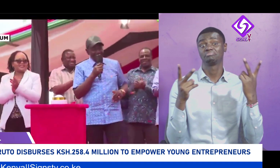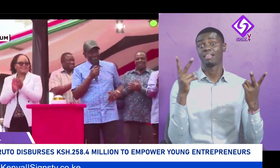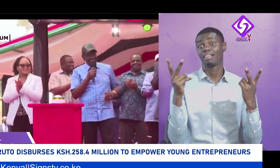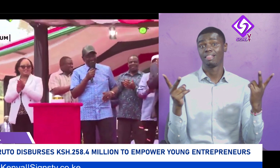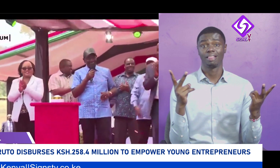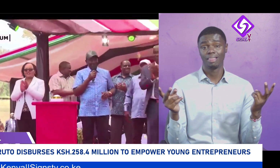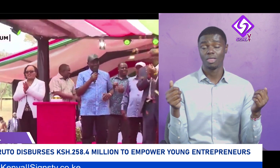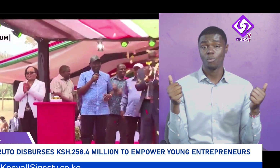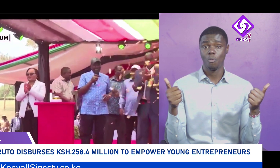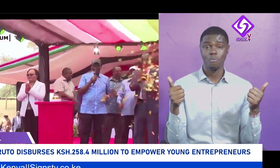Aya.